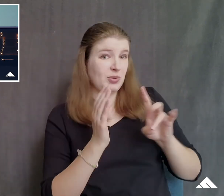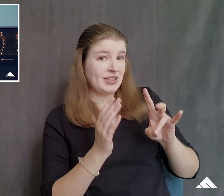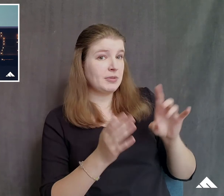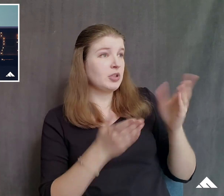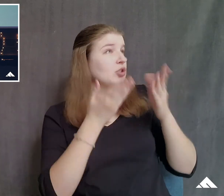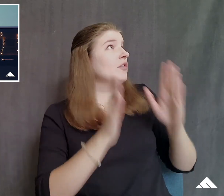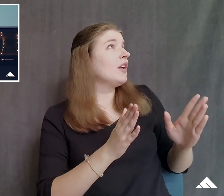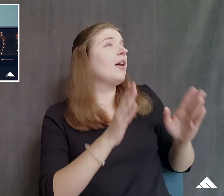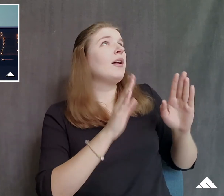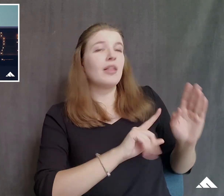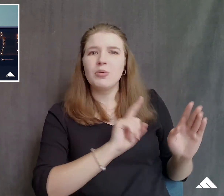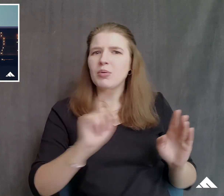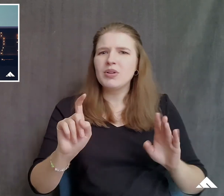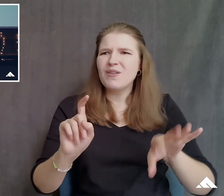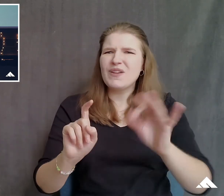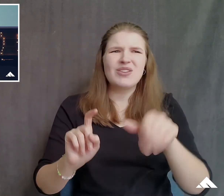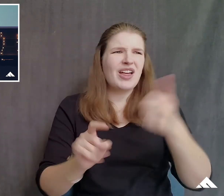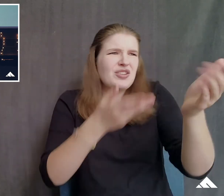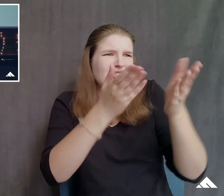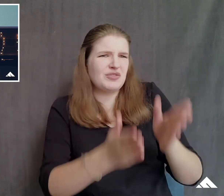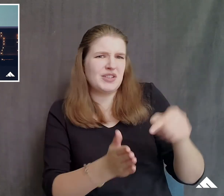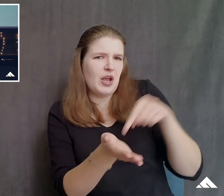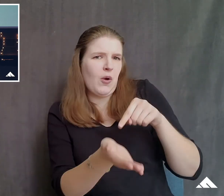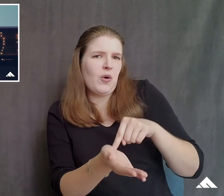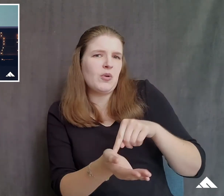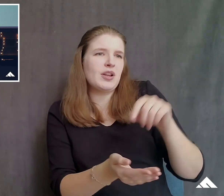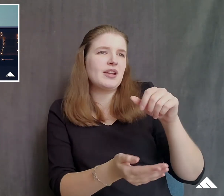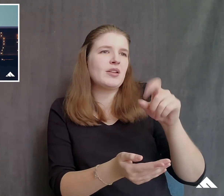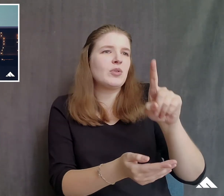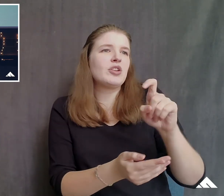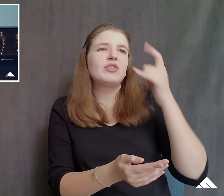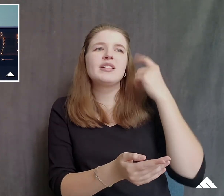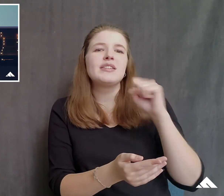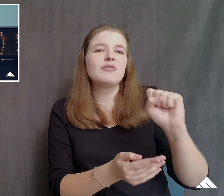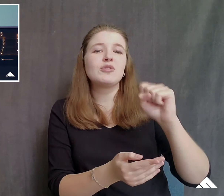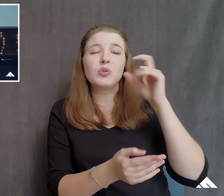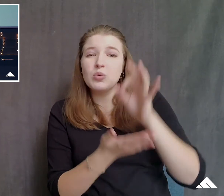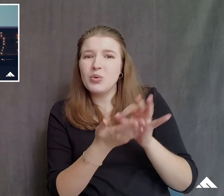out, he found one of his fellow servants who owed him 100 silver coins. That's like 10 bucks.